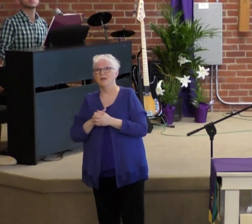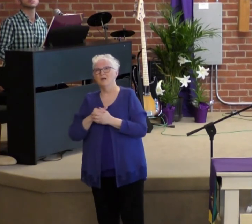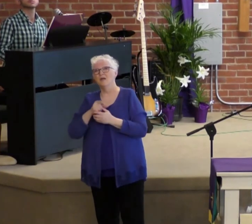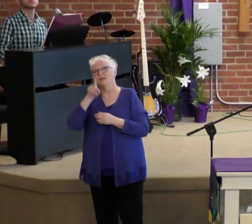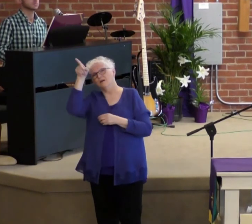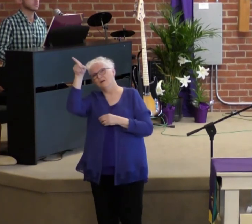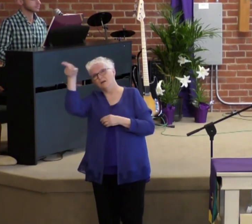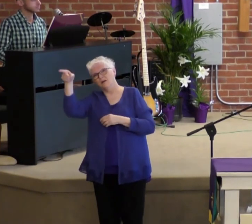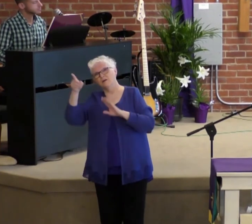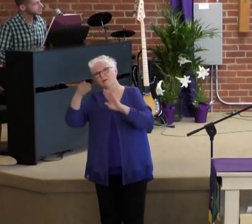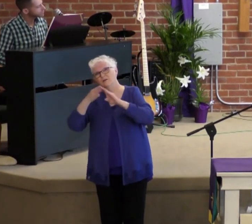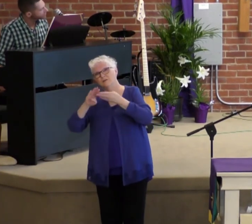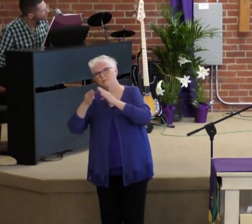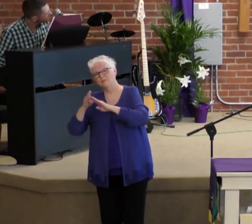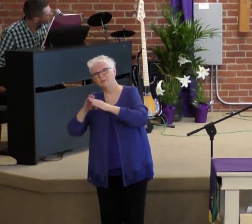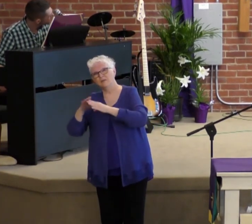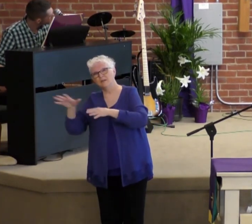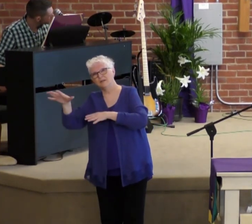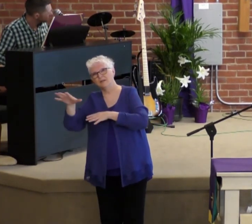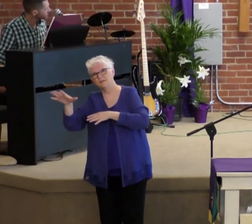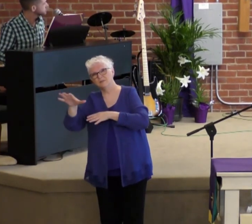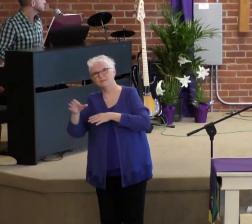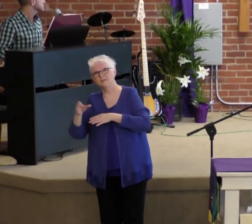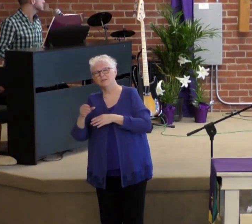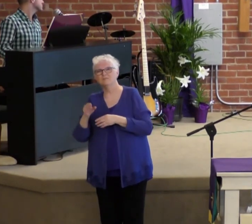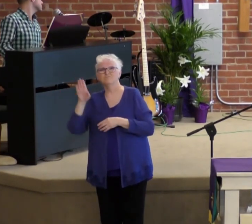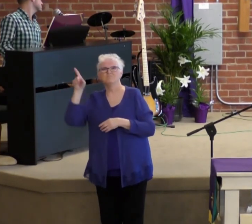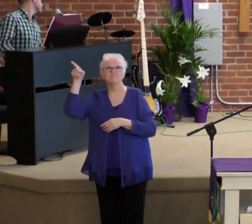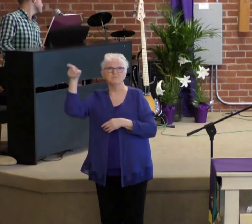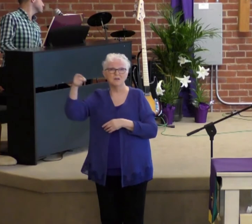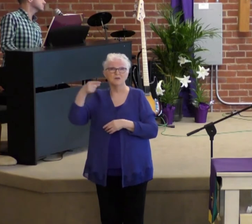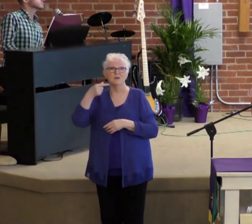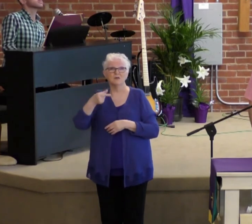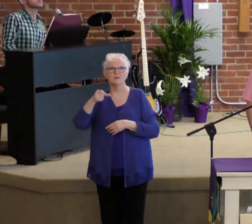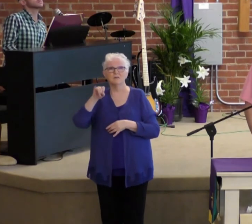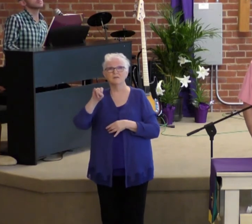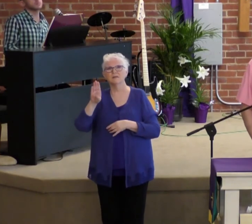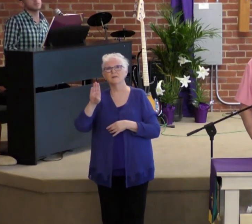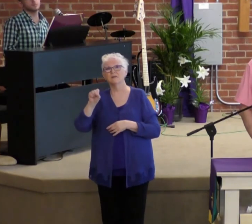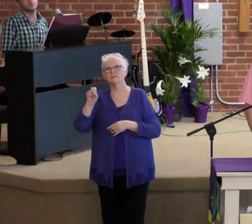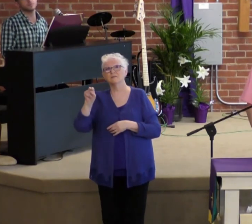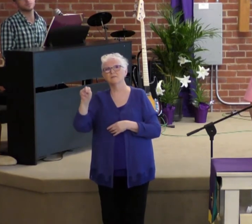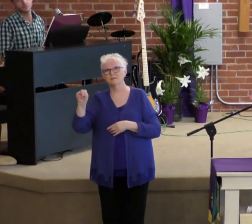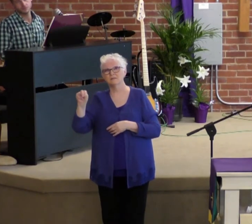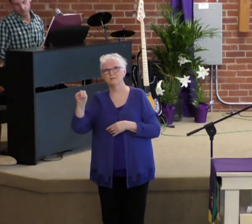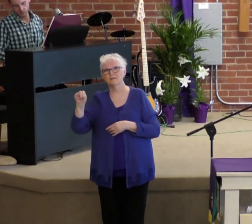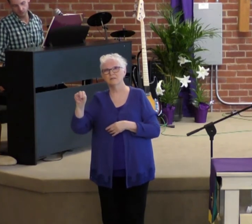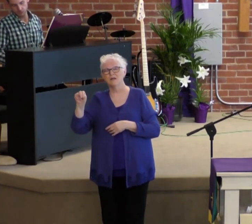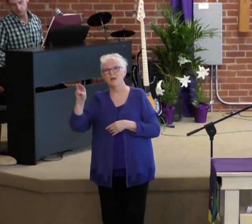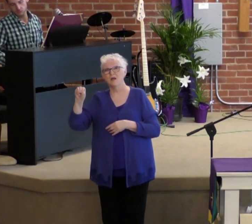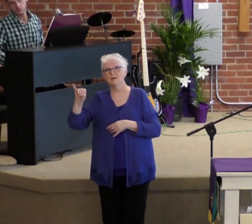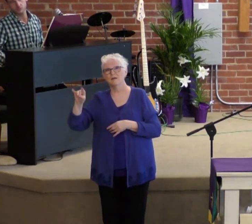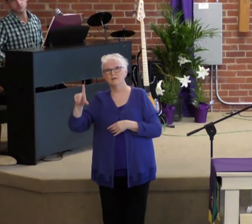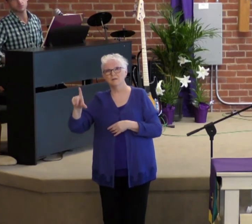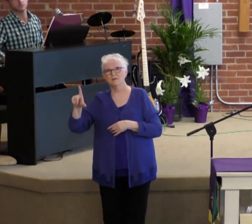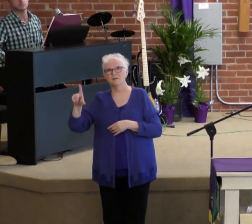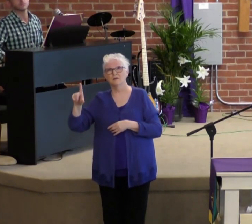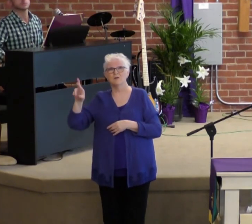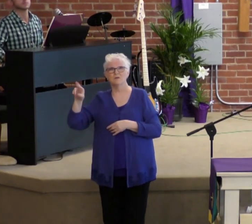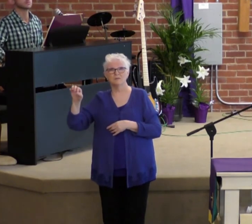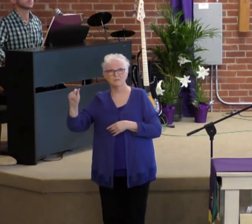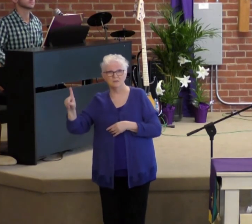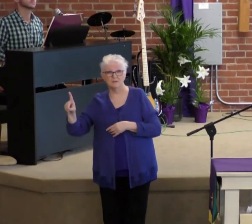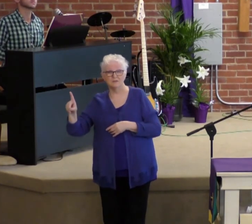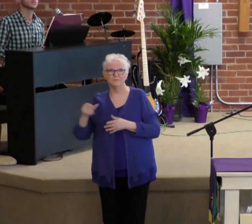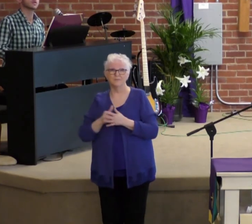campus on Gibson Mill Road. It was formerly the community UMC. It was given to us from the conference